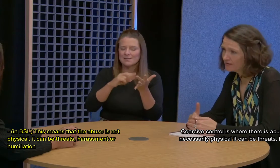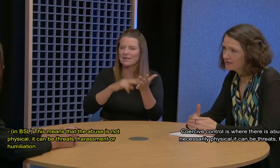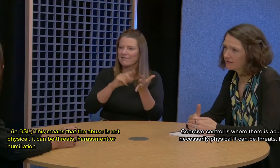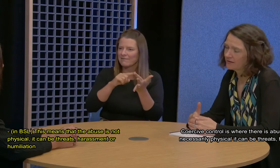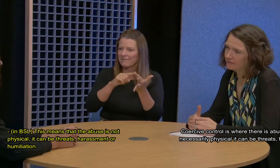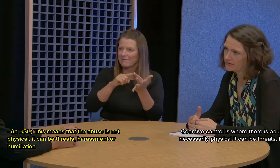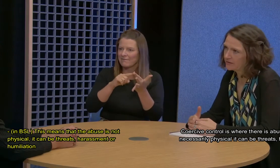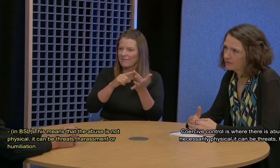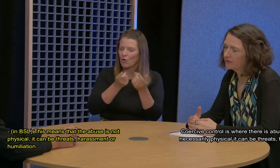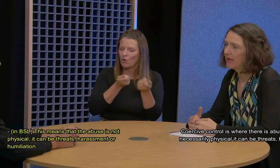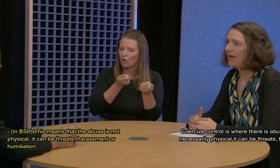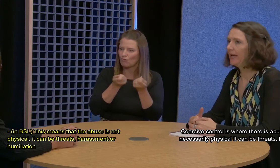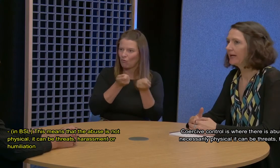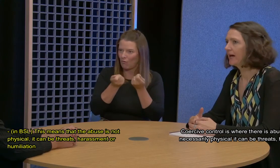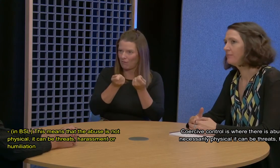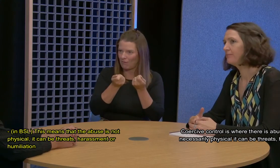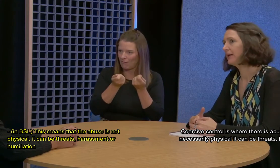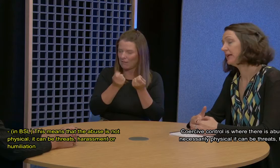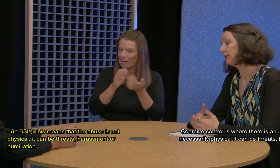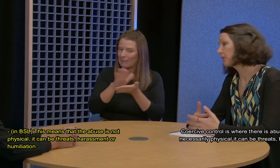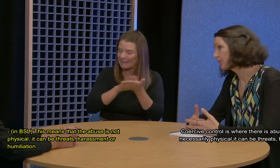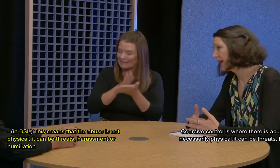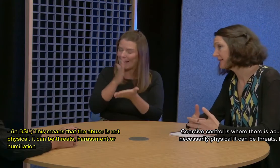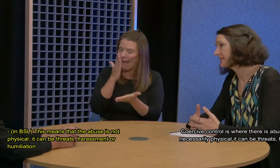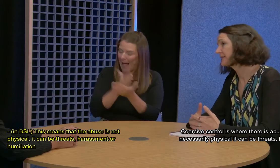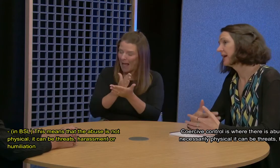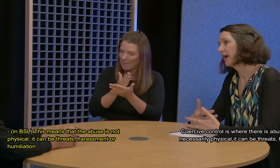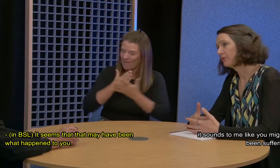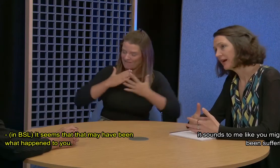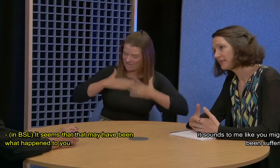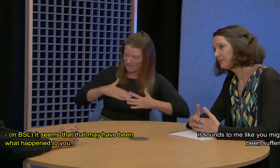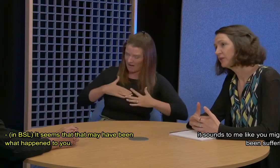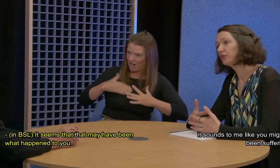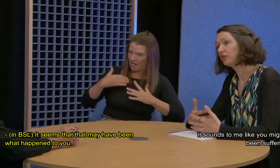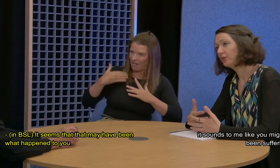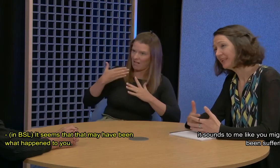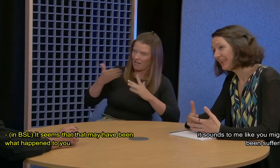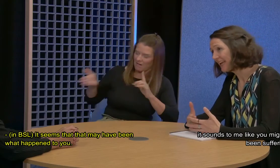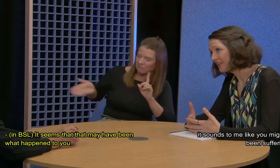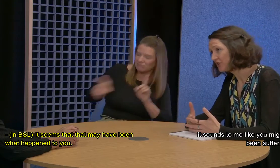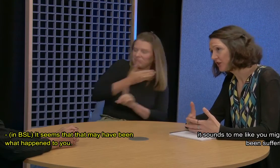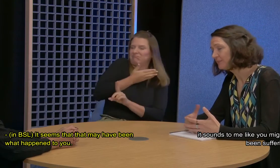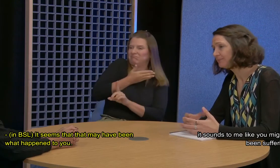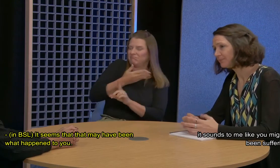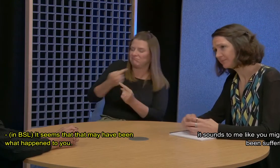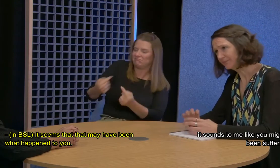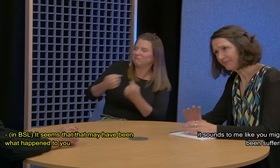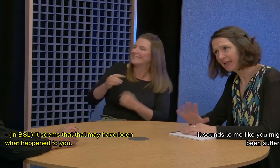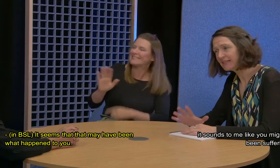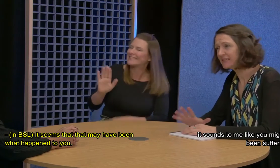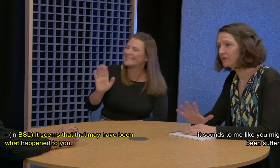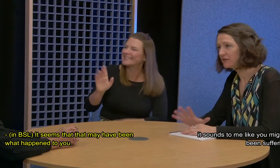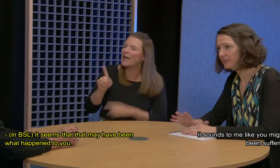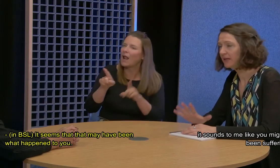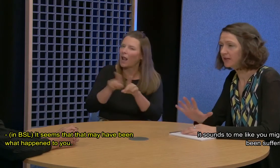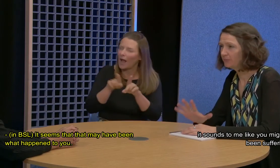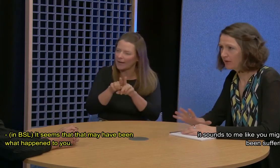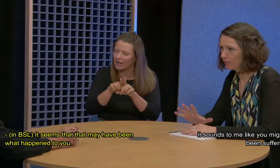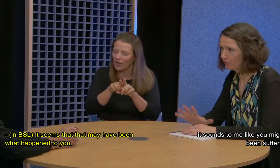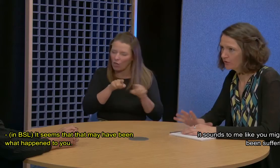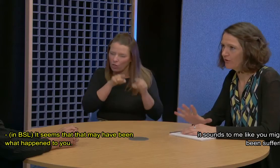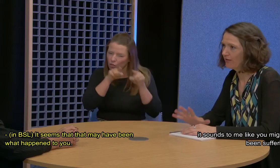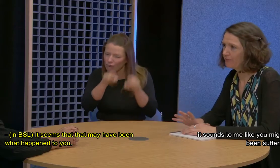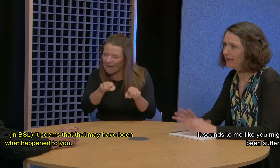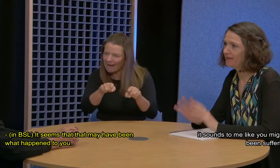not necessarily physical. It can be threats, harassment, humiliation. And it sounds to me like you